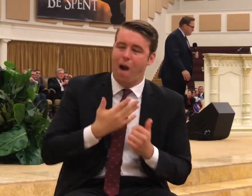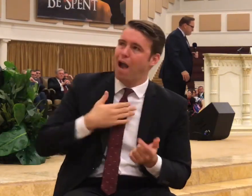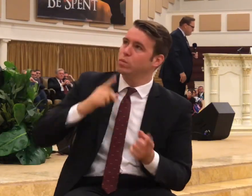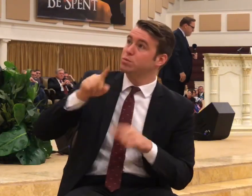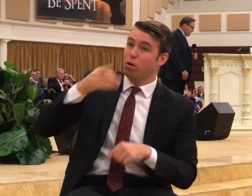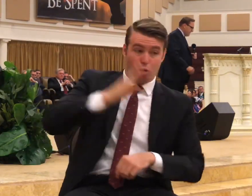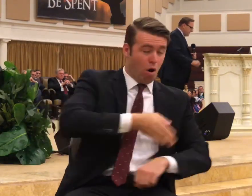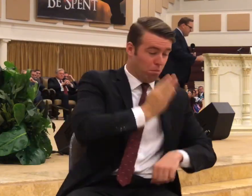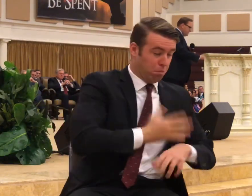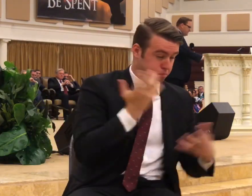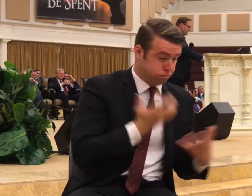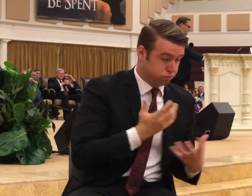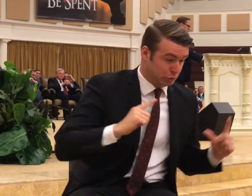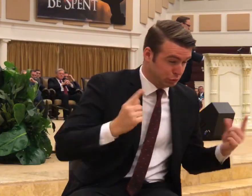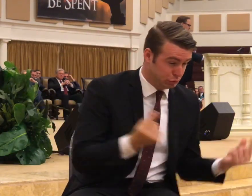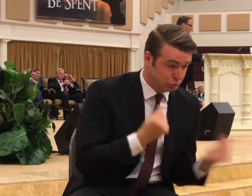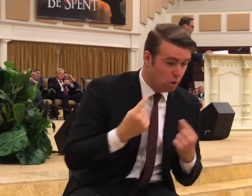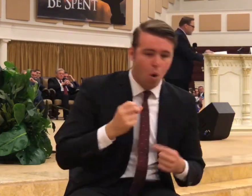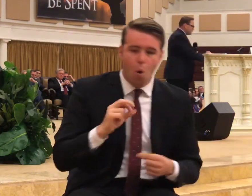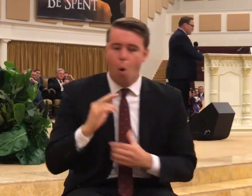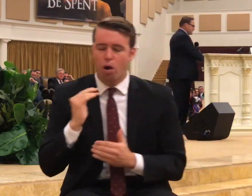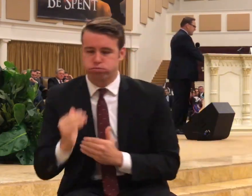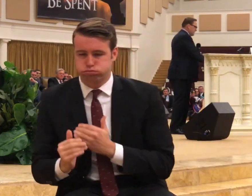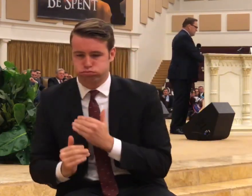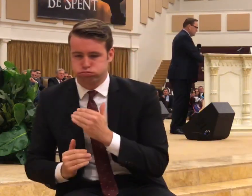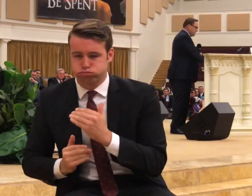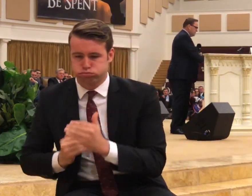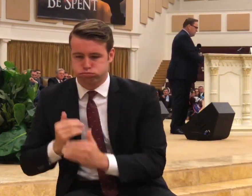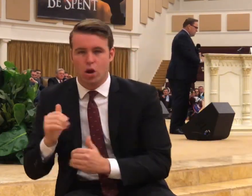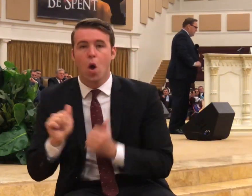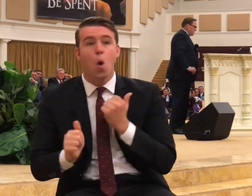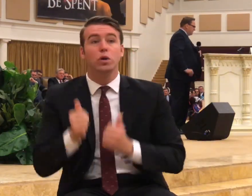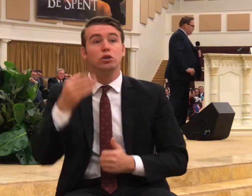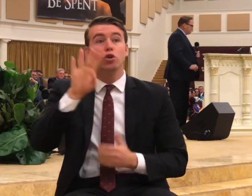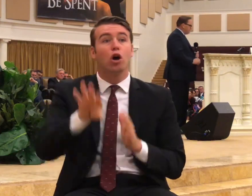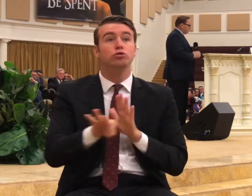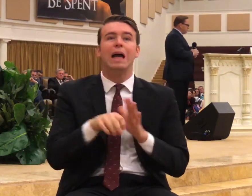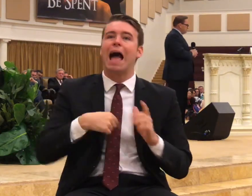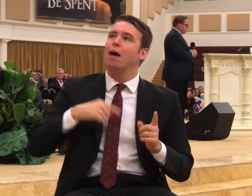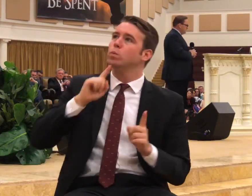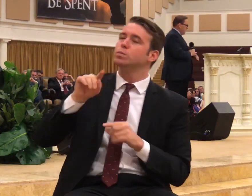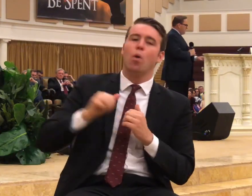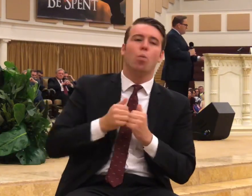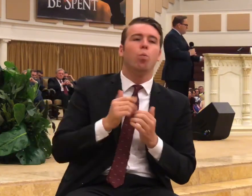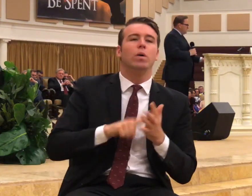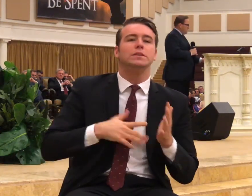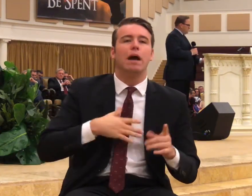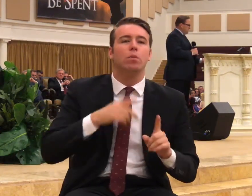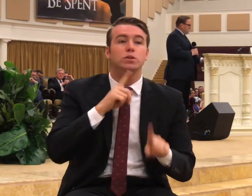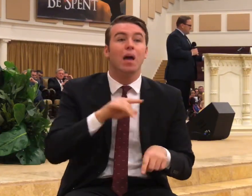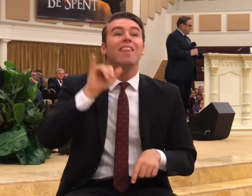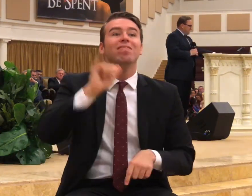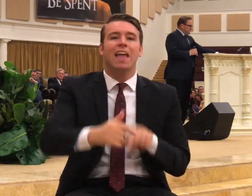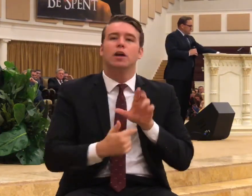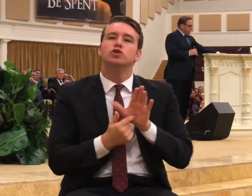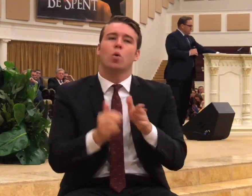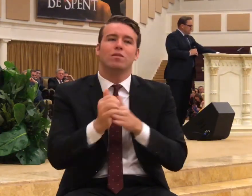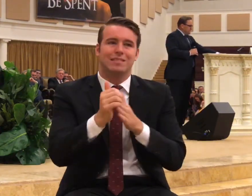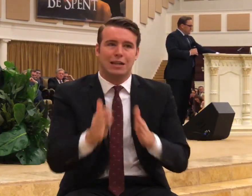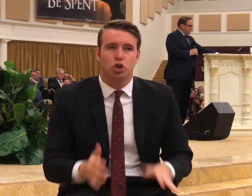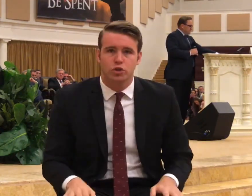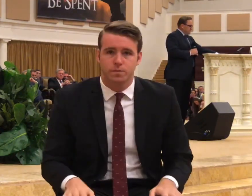providentially. This is the processing of a leader. Now, these